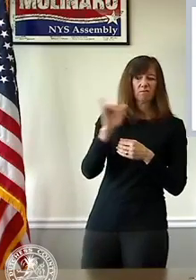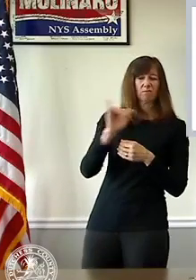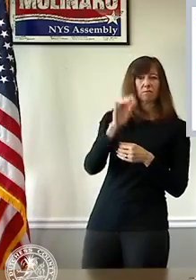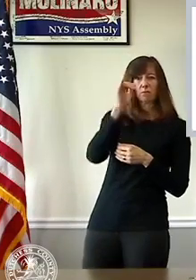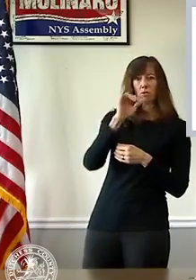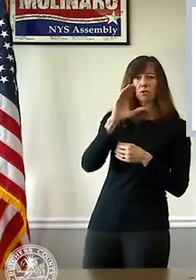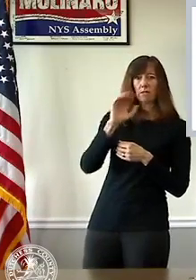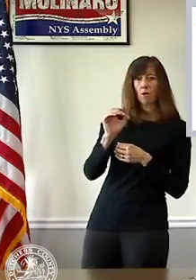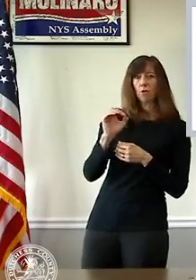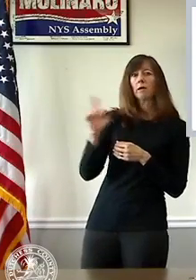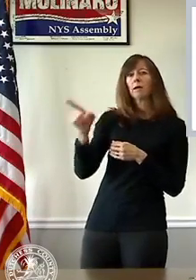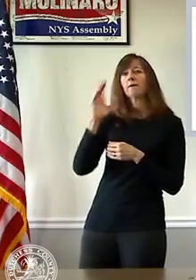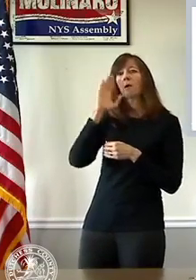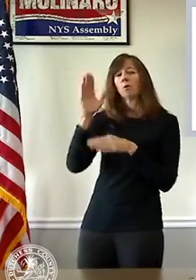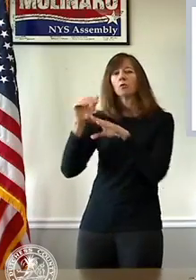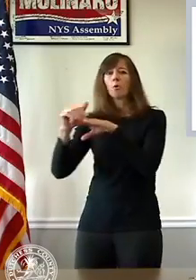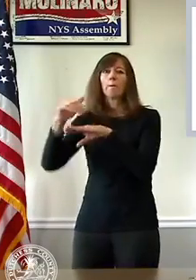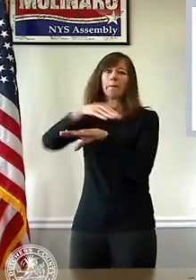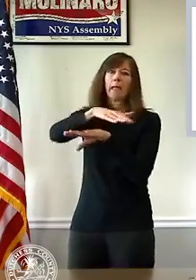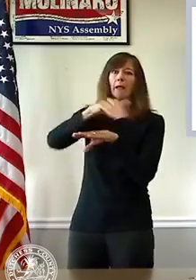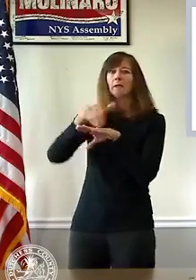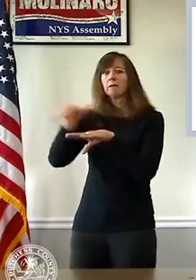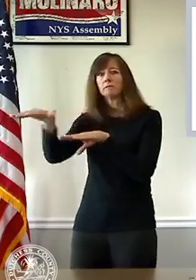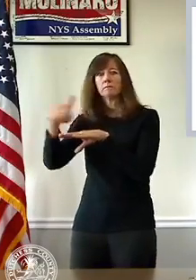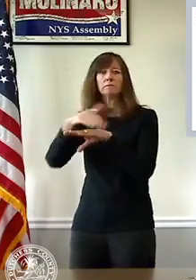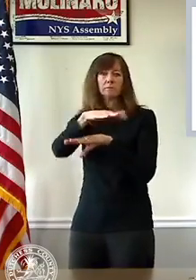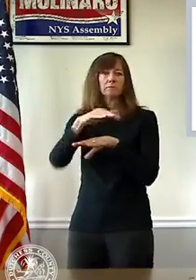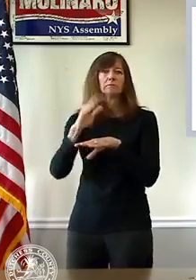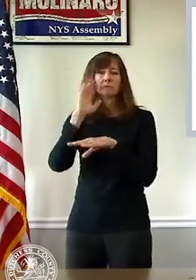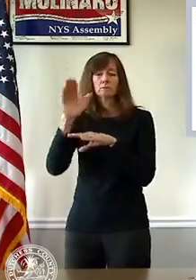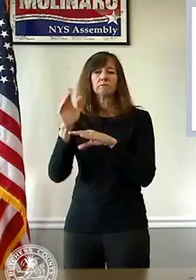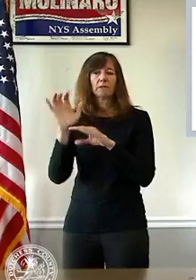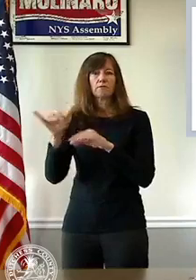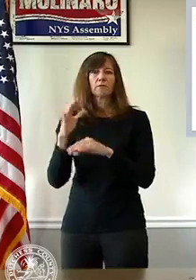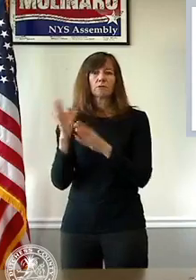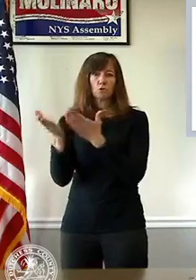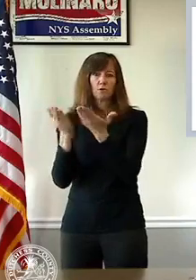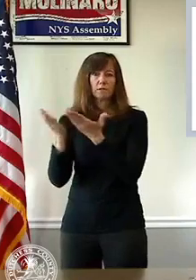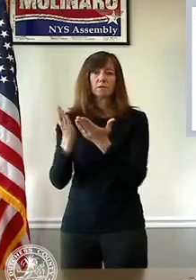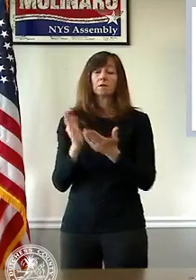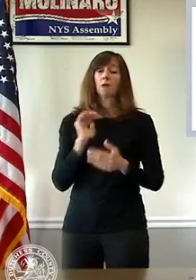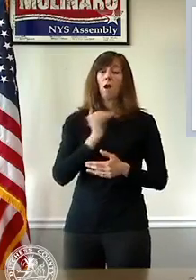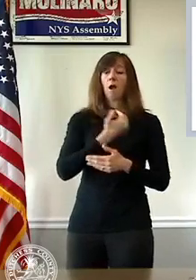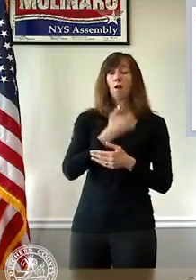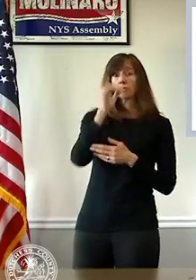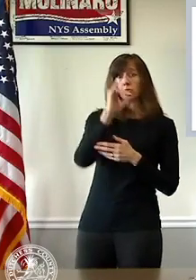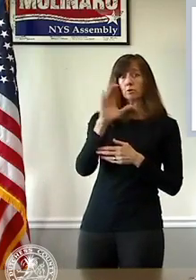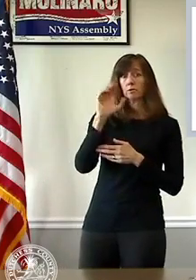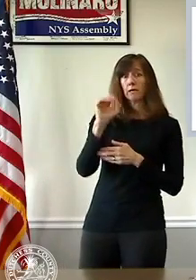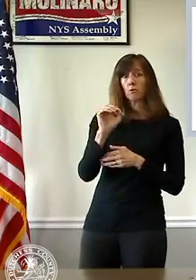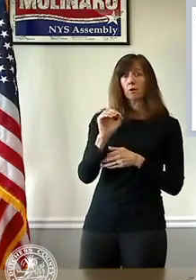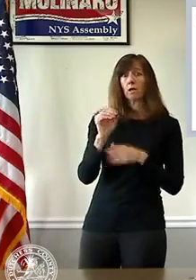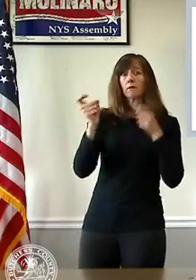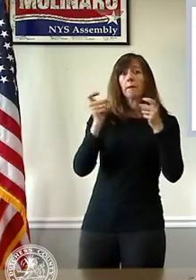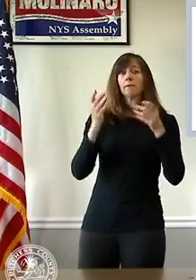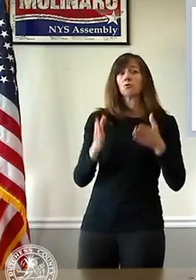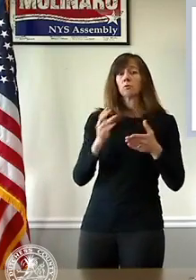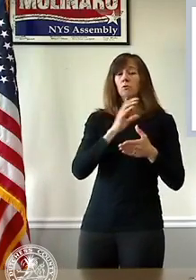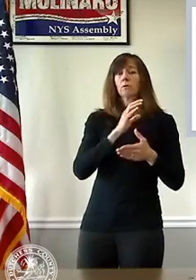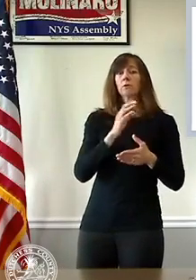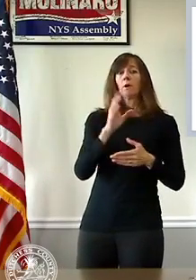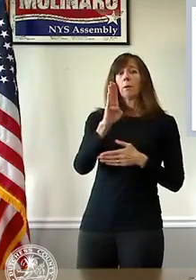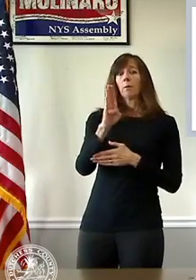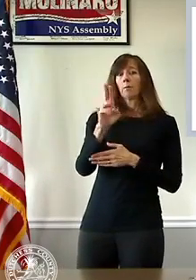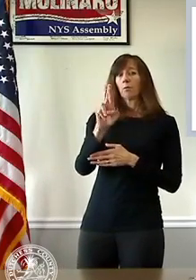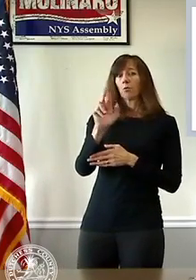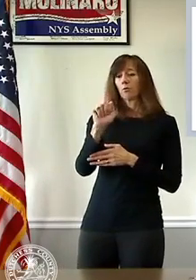and mail-in services. Our DMV, administered by the county clerk, Brad Kendall, here in Dutchess. Again, the